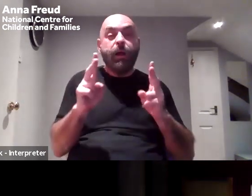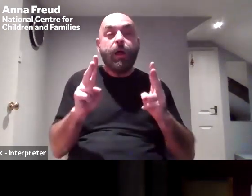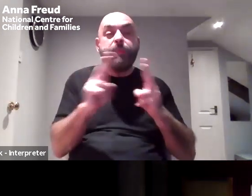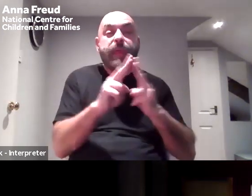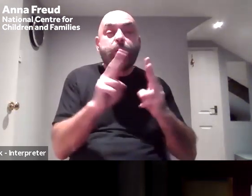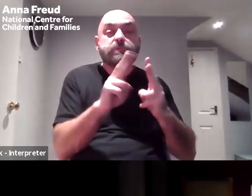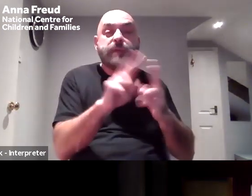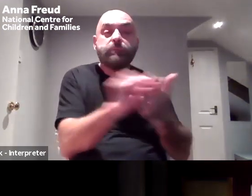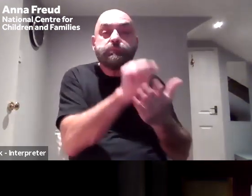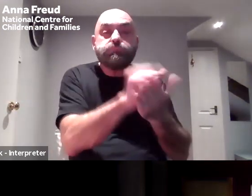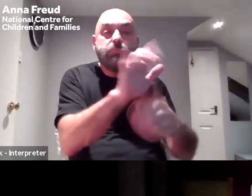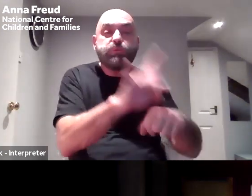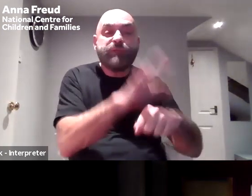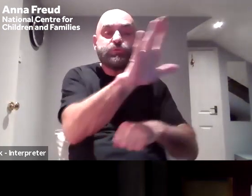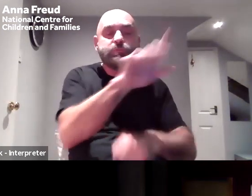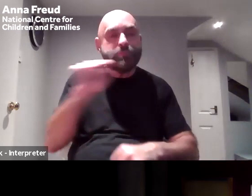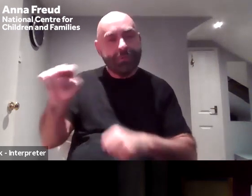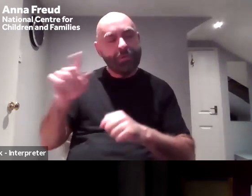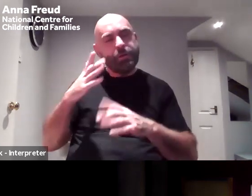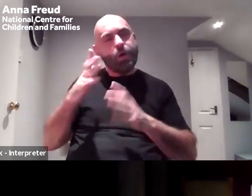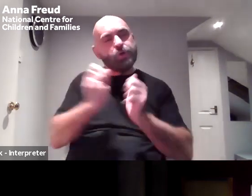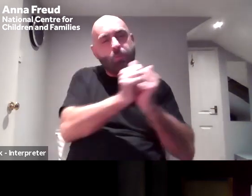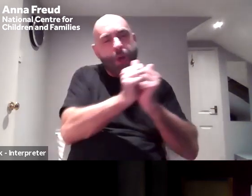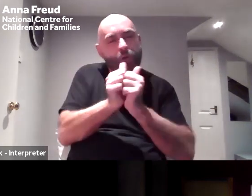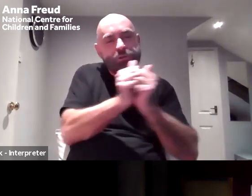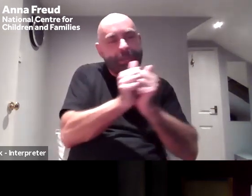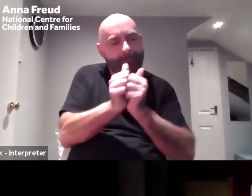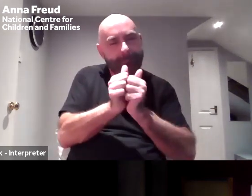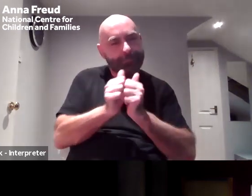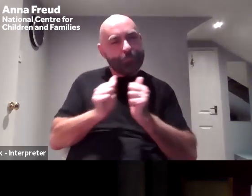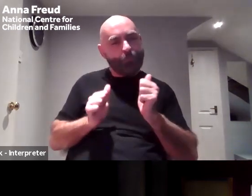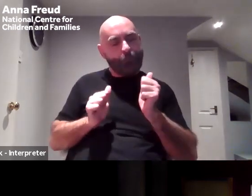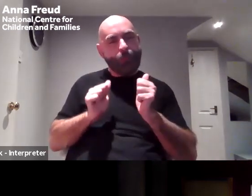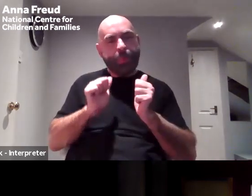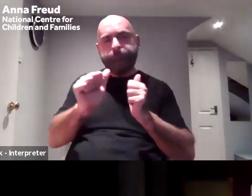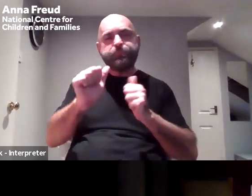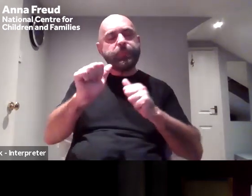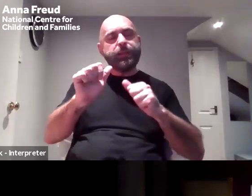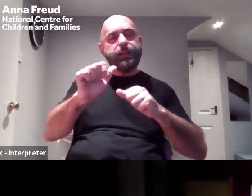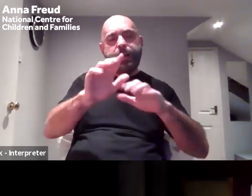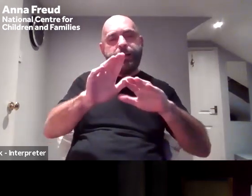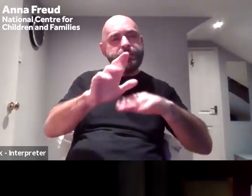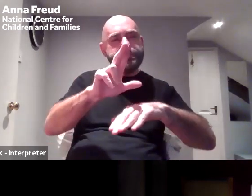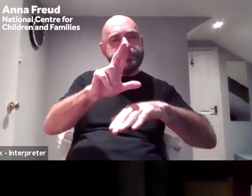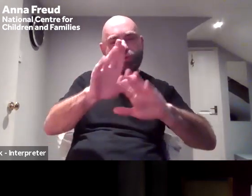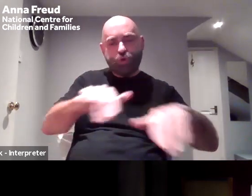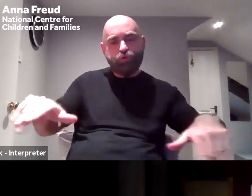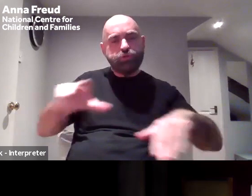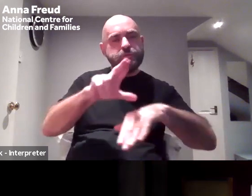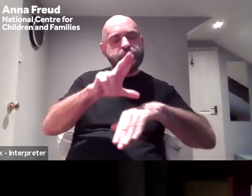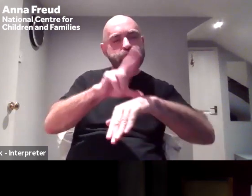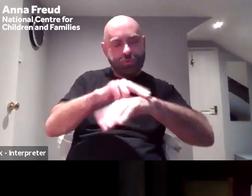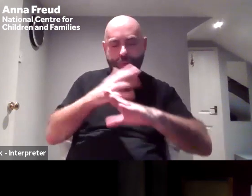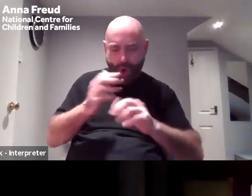the appropriate professional. So working in partnership. And pediatricians understand that, working with young